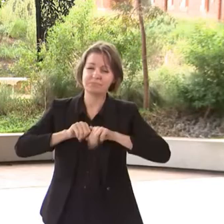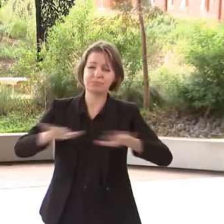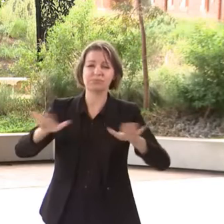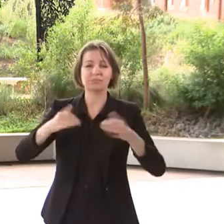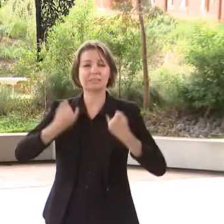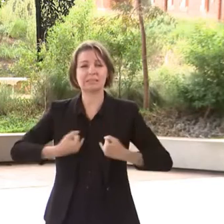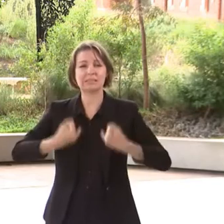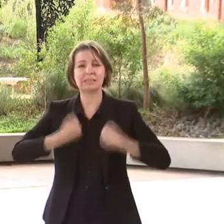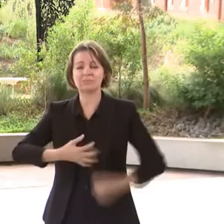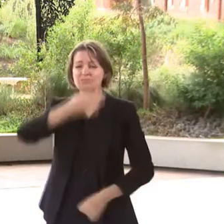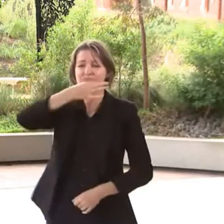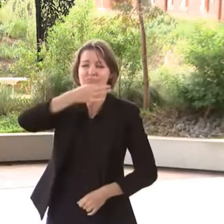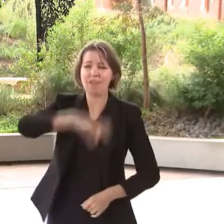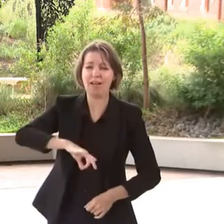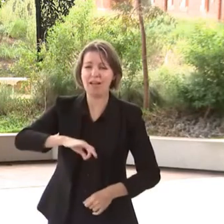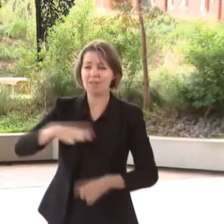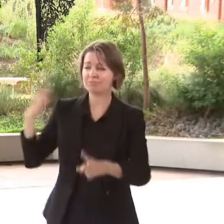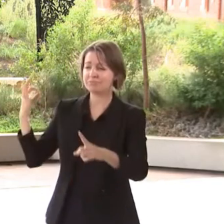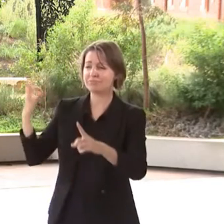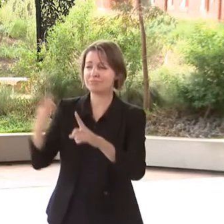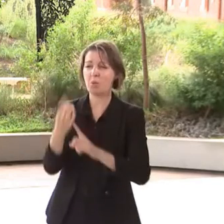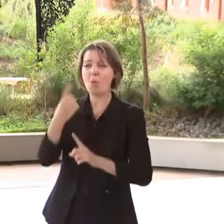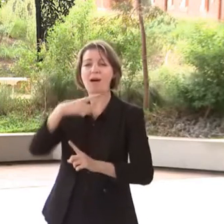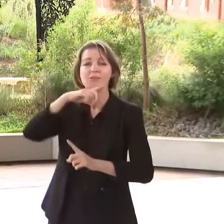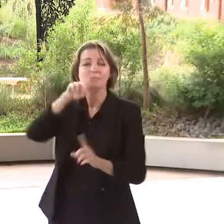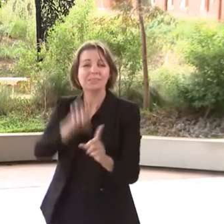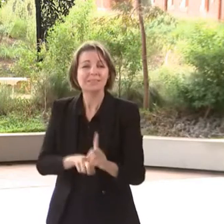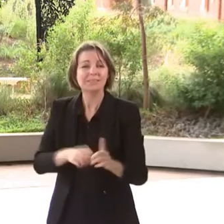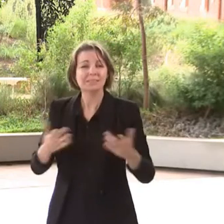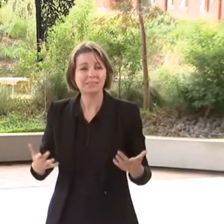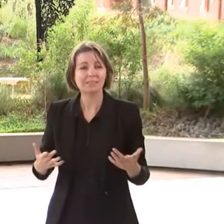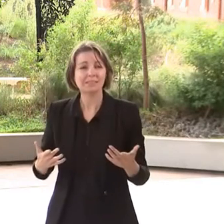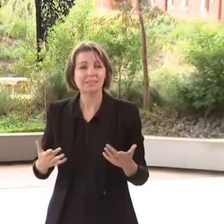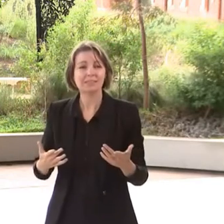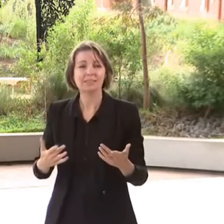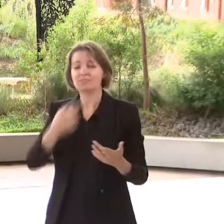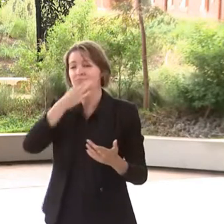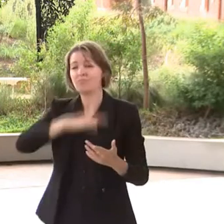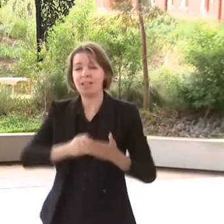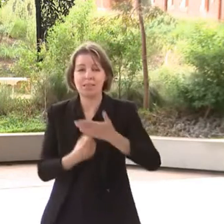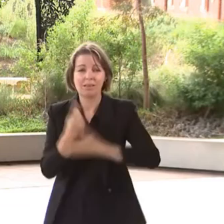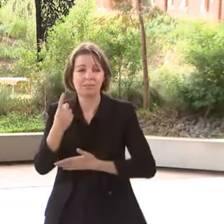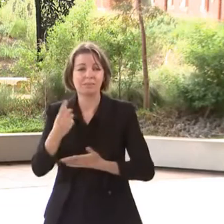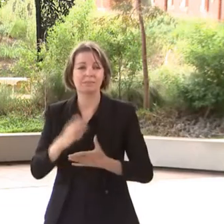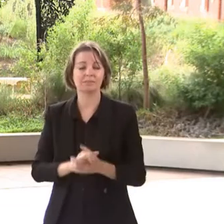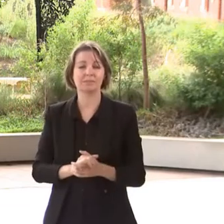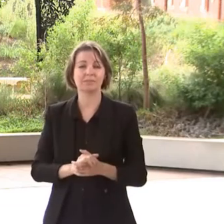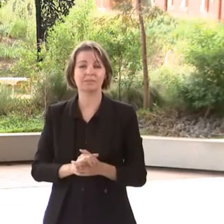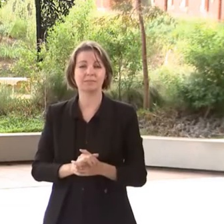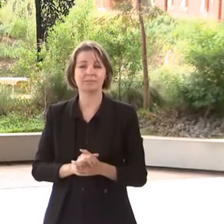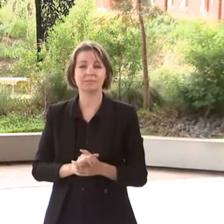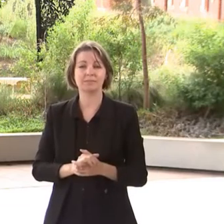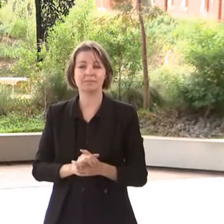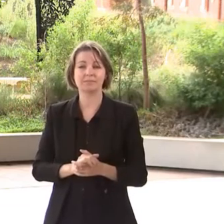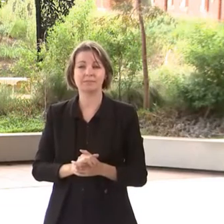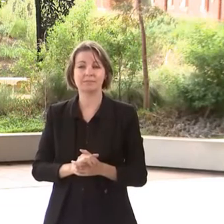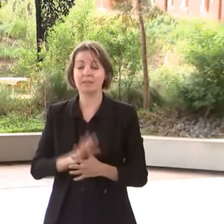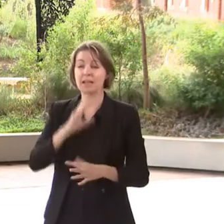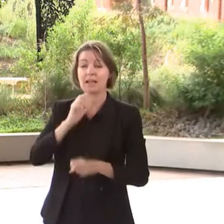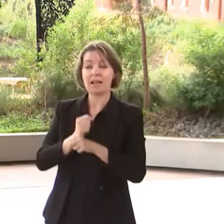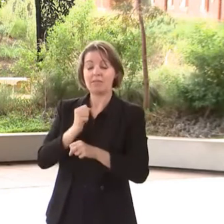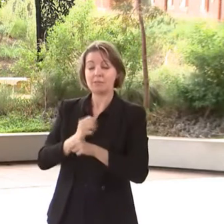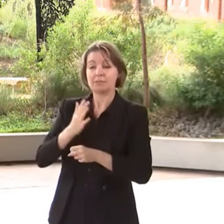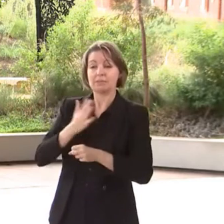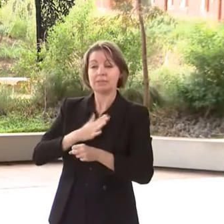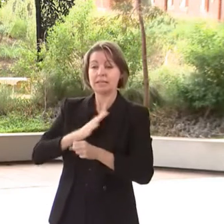had last year. I'll make this point. When governments make decisions